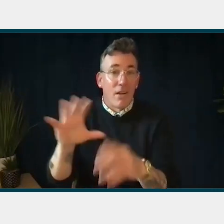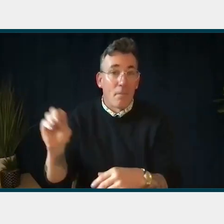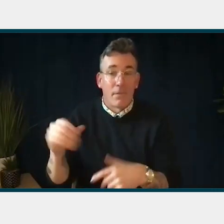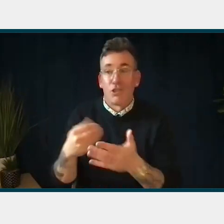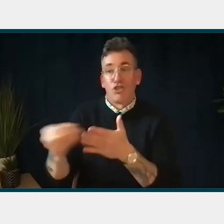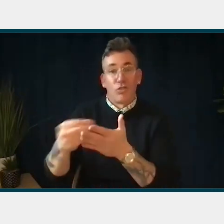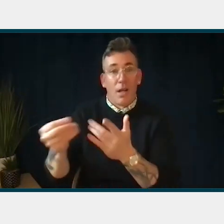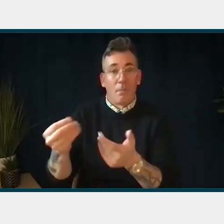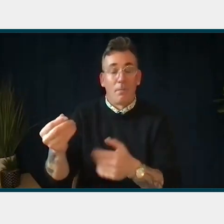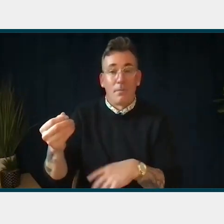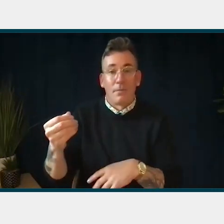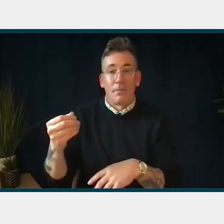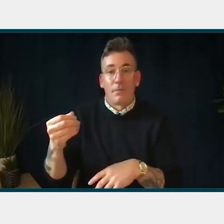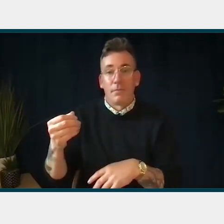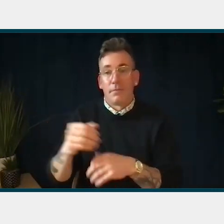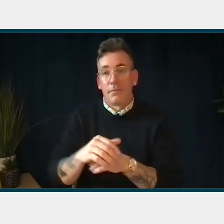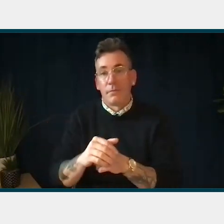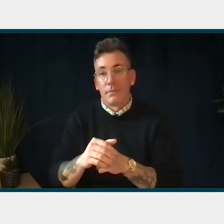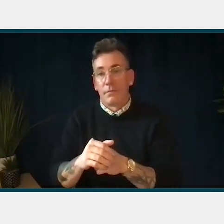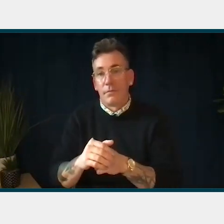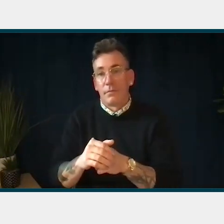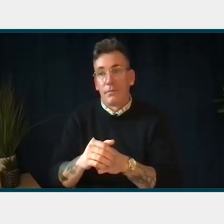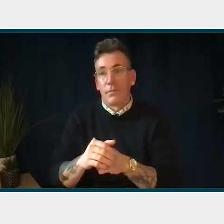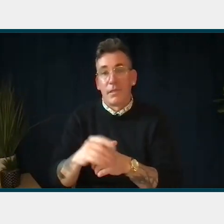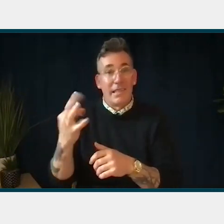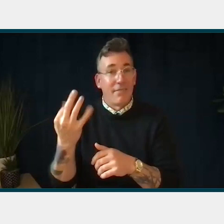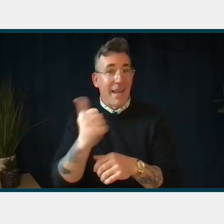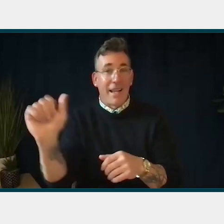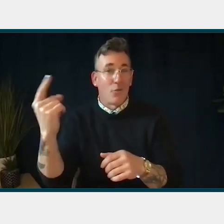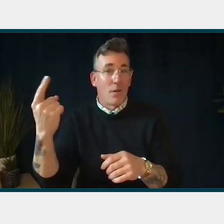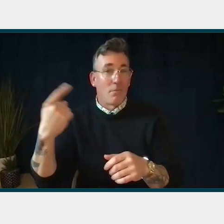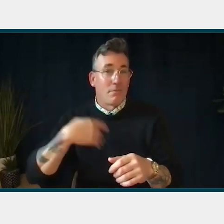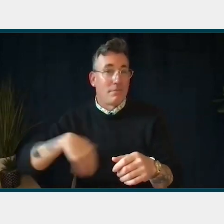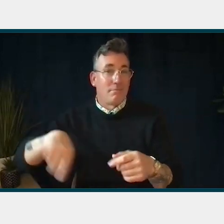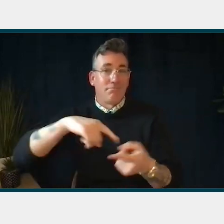my money, I shop from fair trade companies, right?